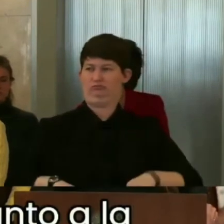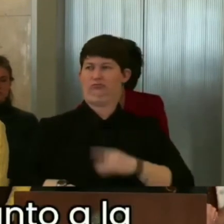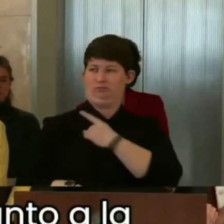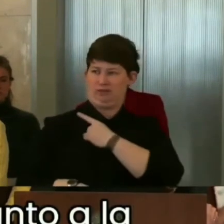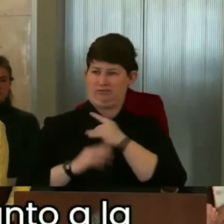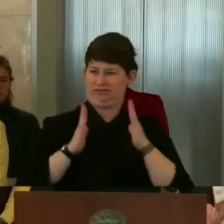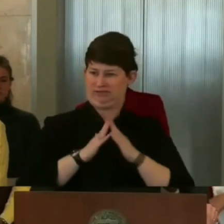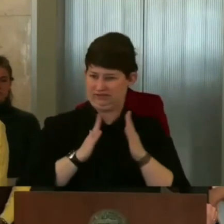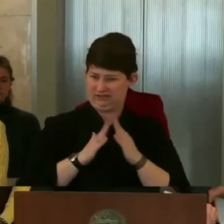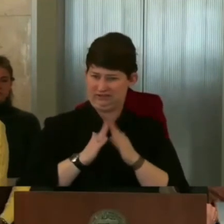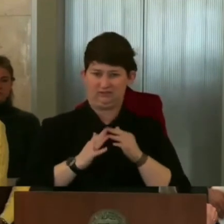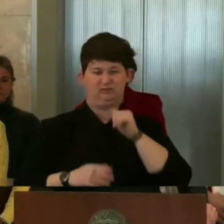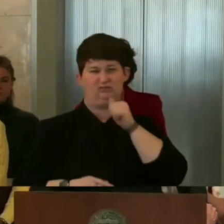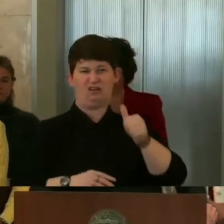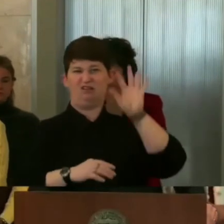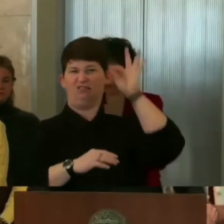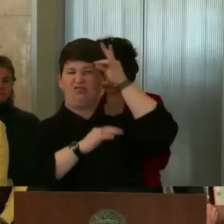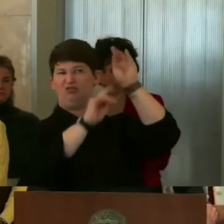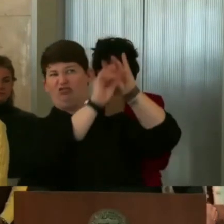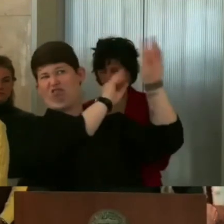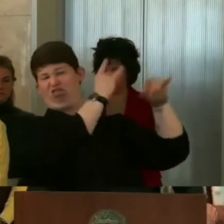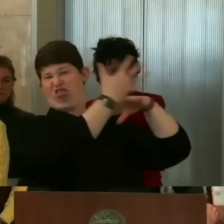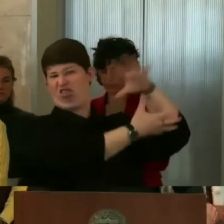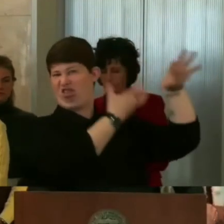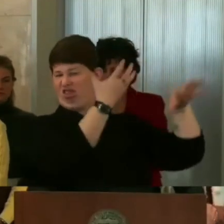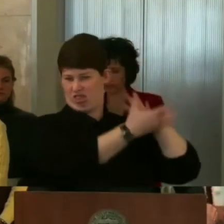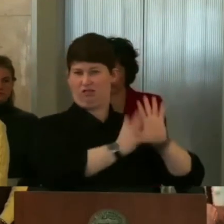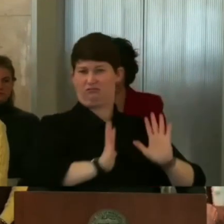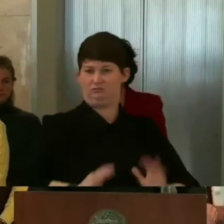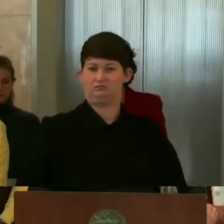for cooperation with ICE, the answer is no.